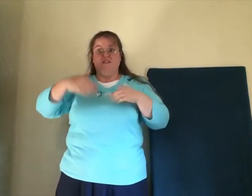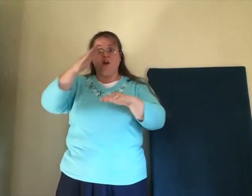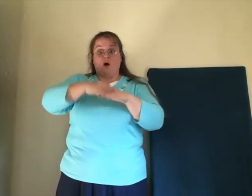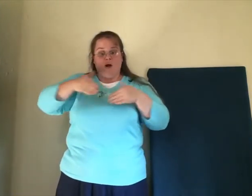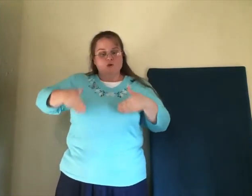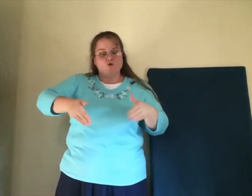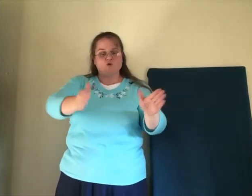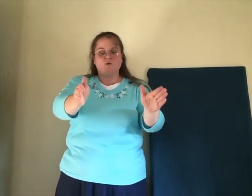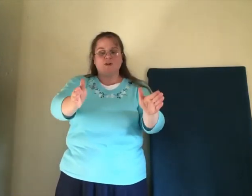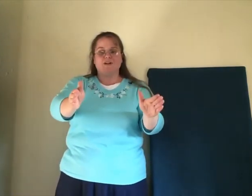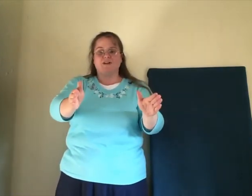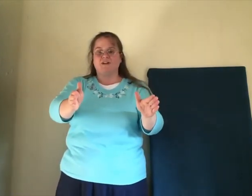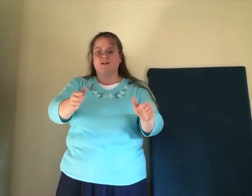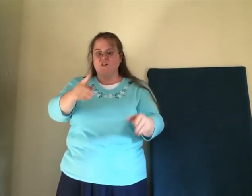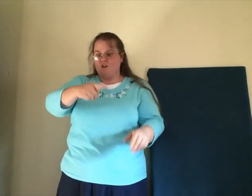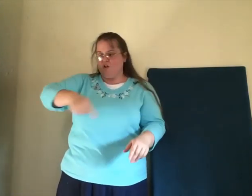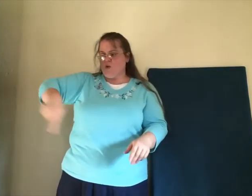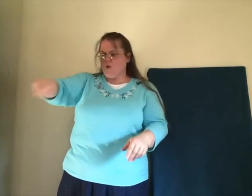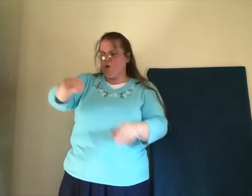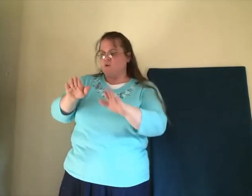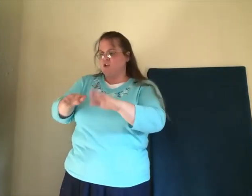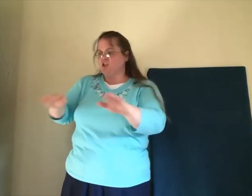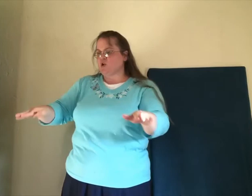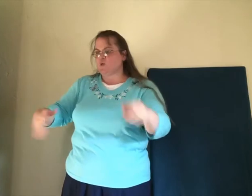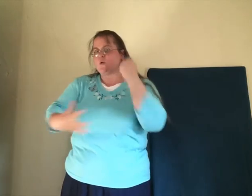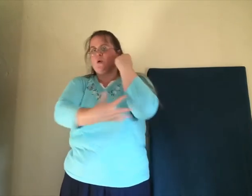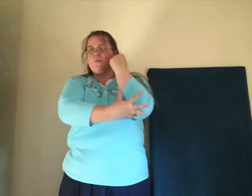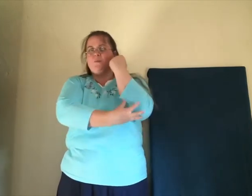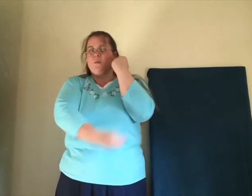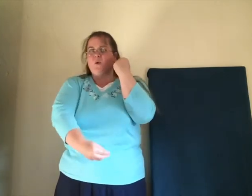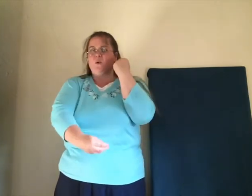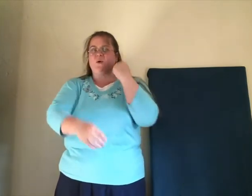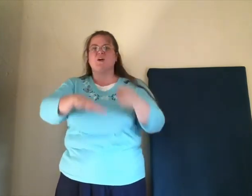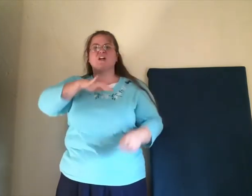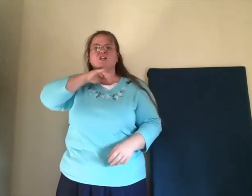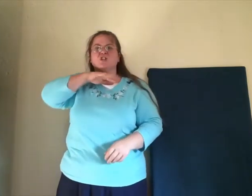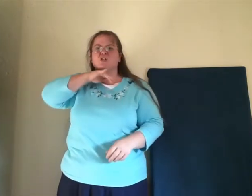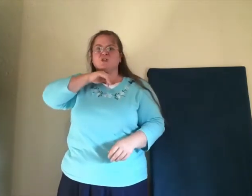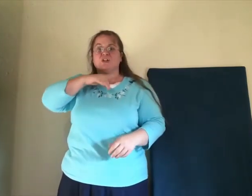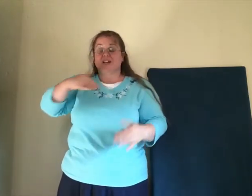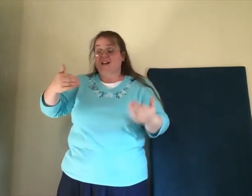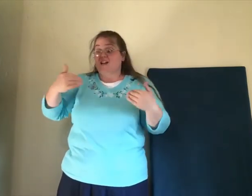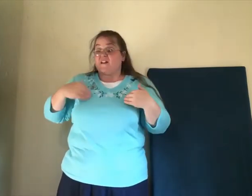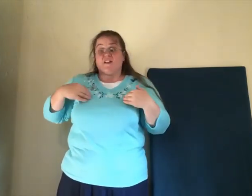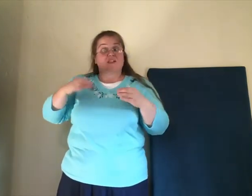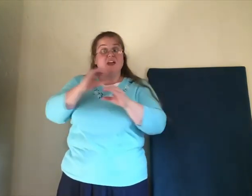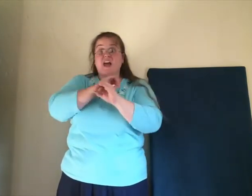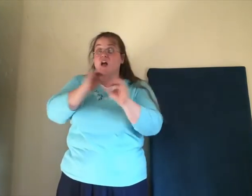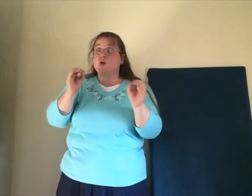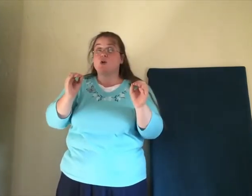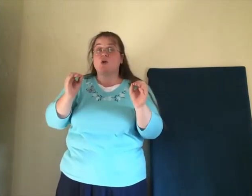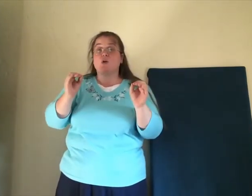noticed that they lived on the street. The children were poor and